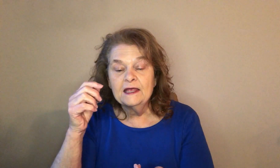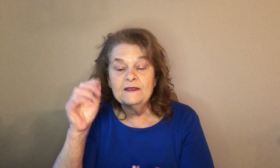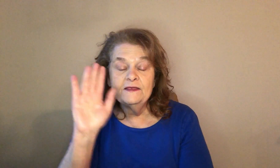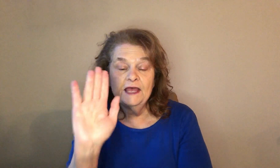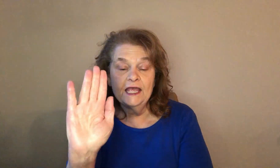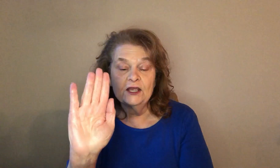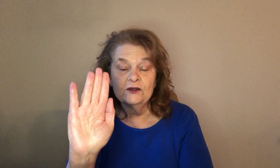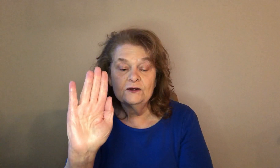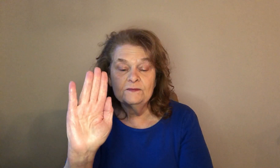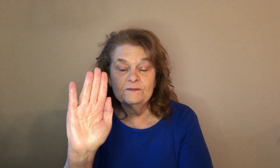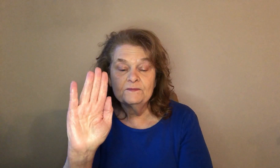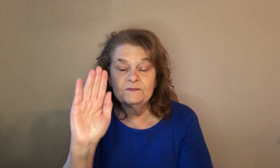their